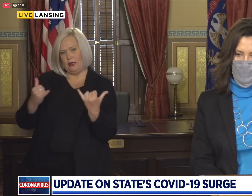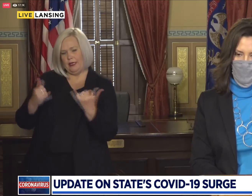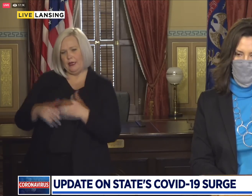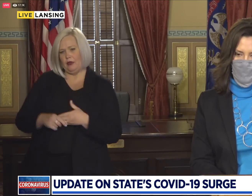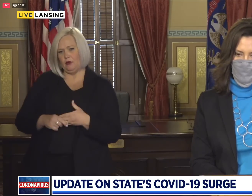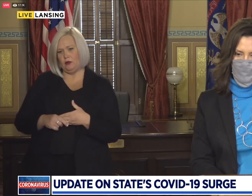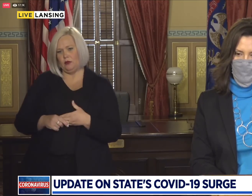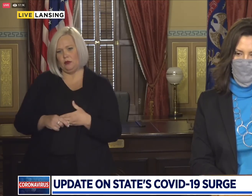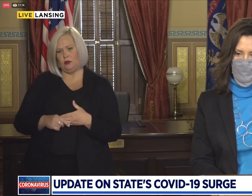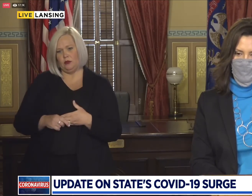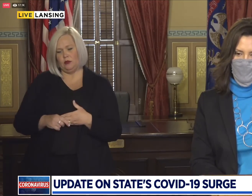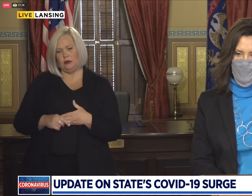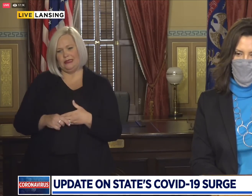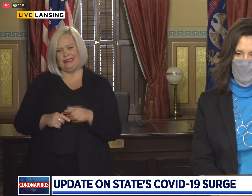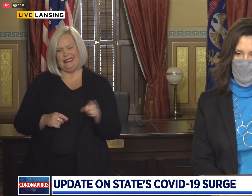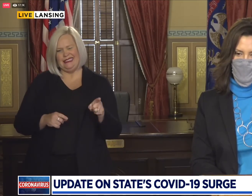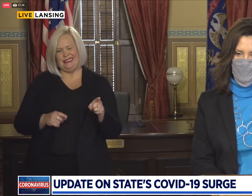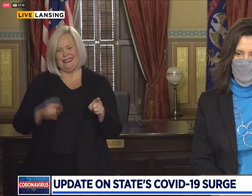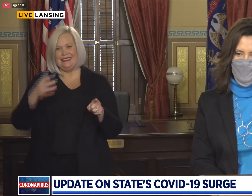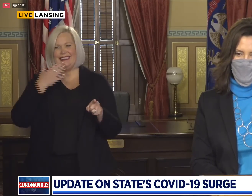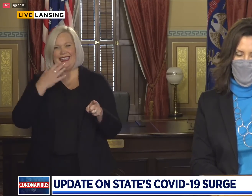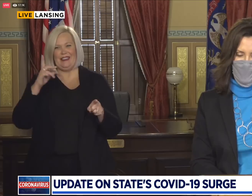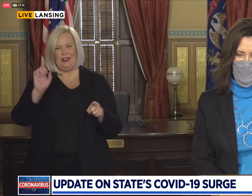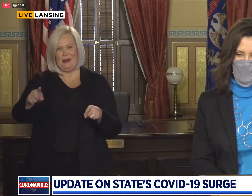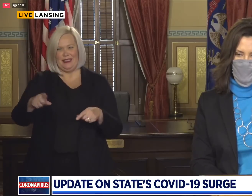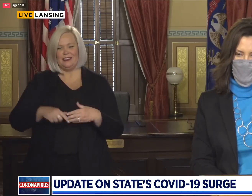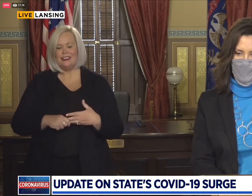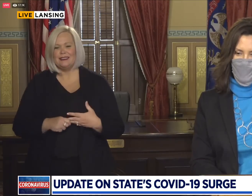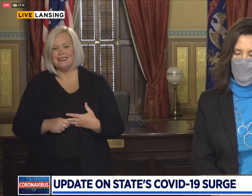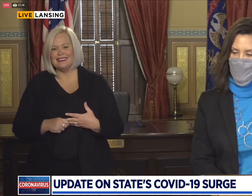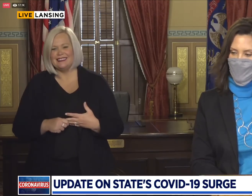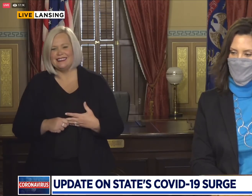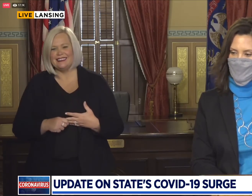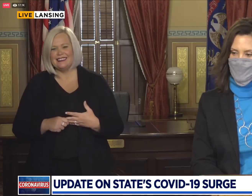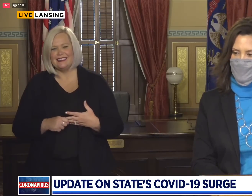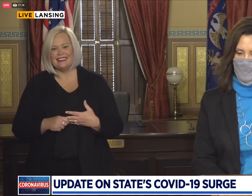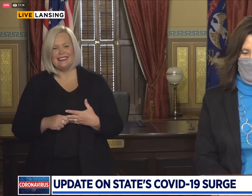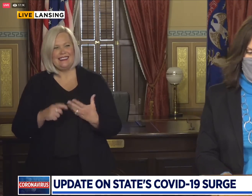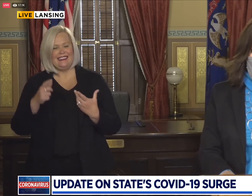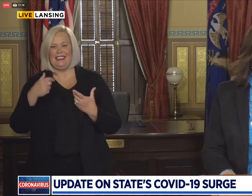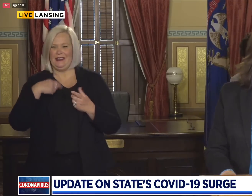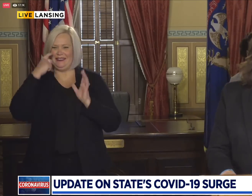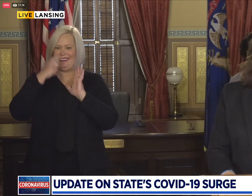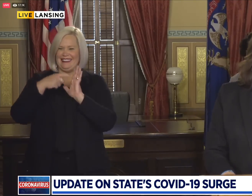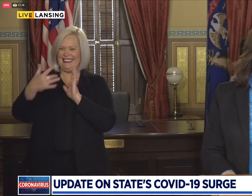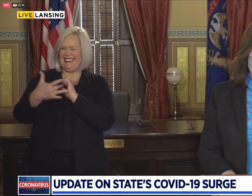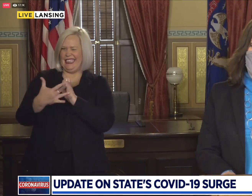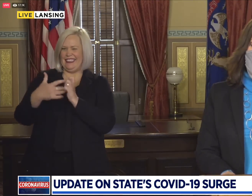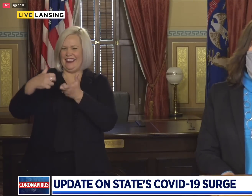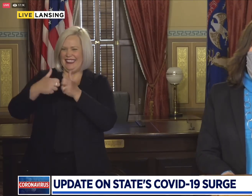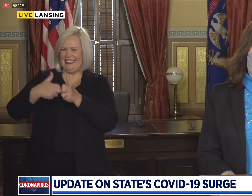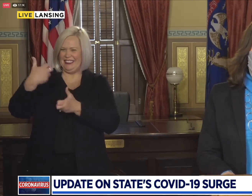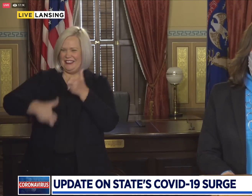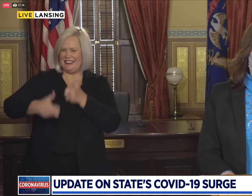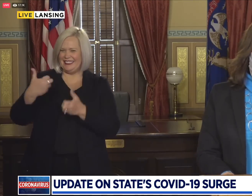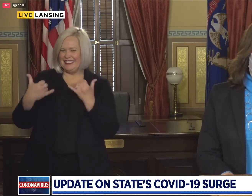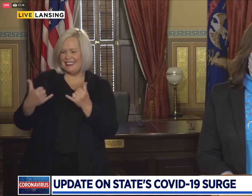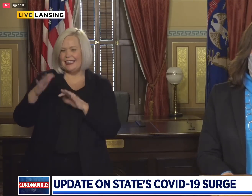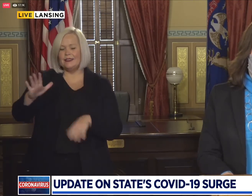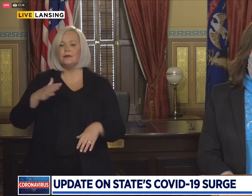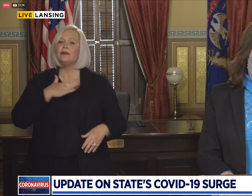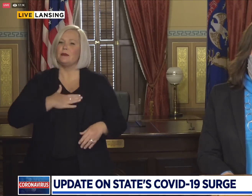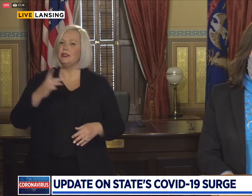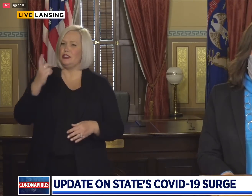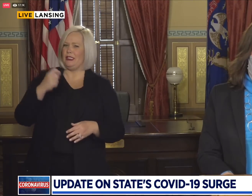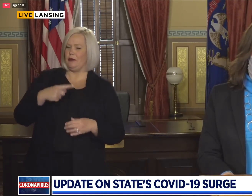Well, Jacob, thanks for the question. We are having some technical issues here today. I appreciate the question.